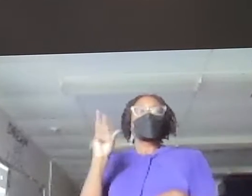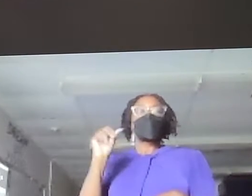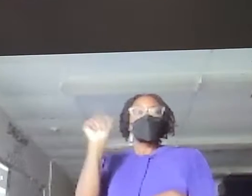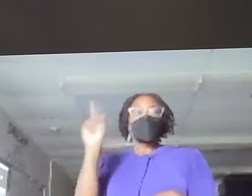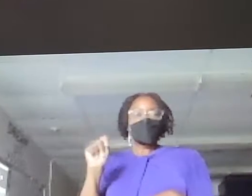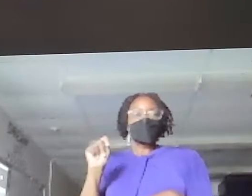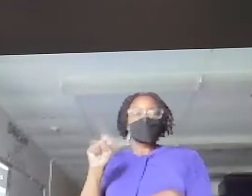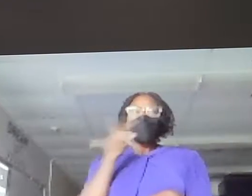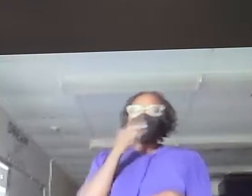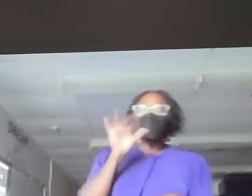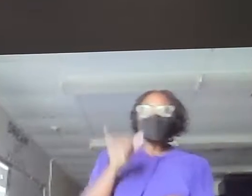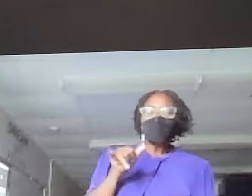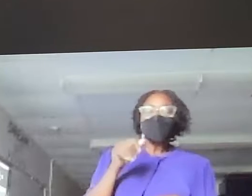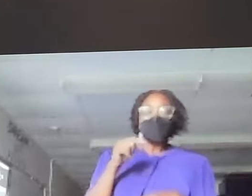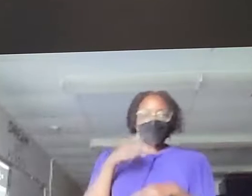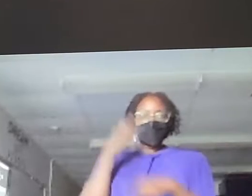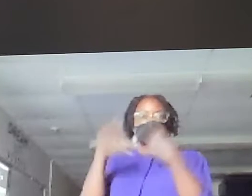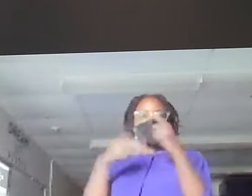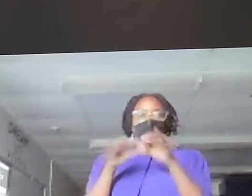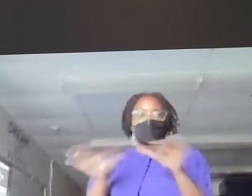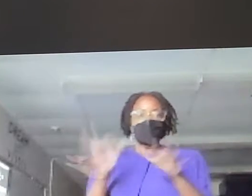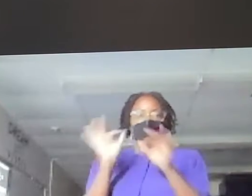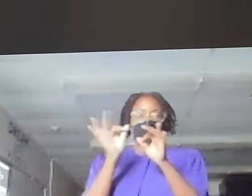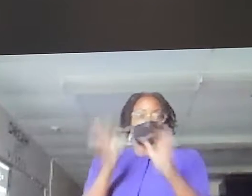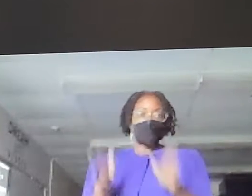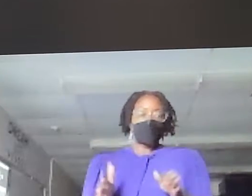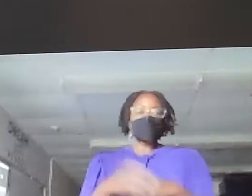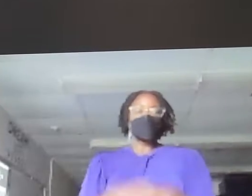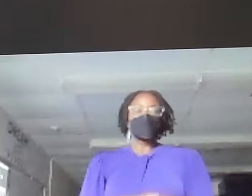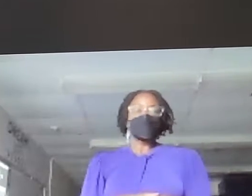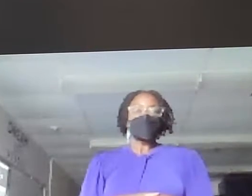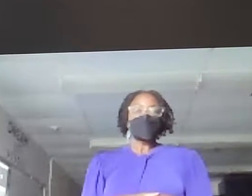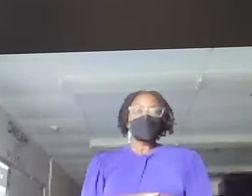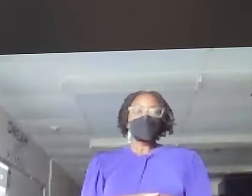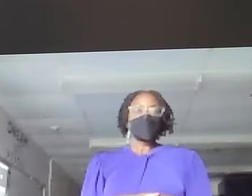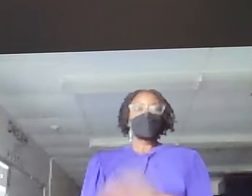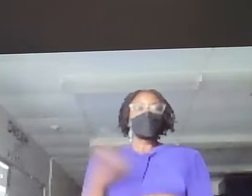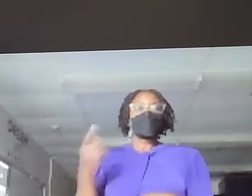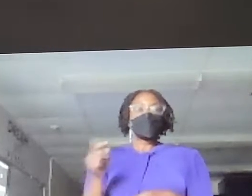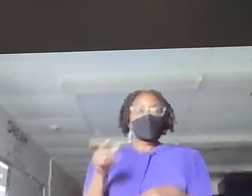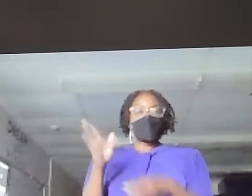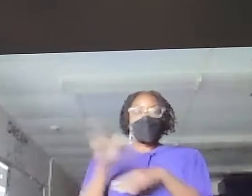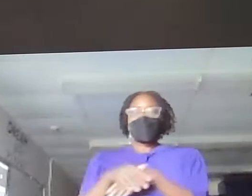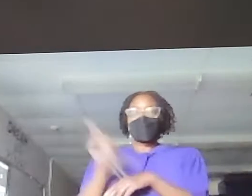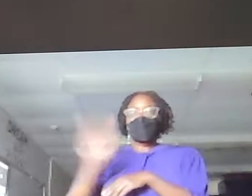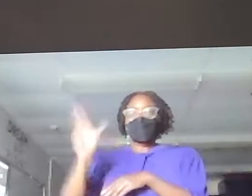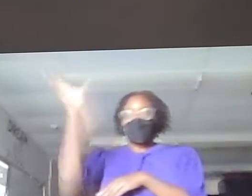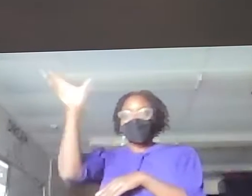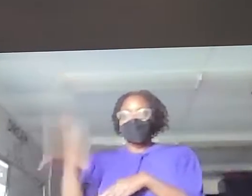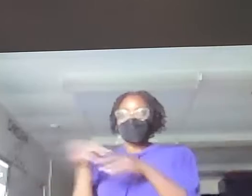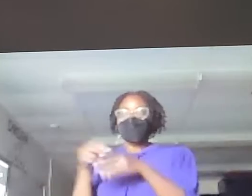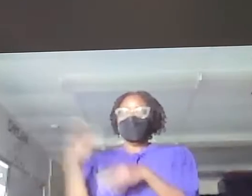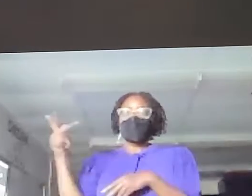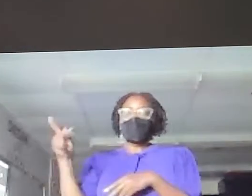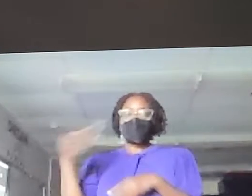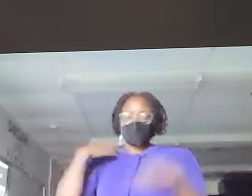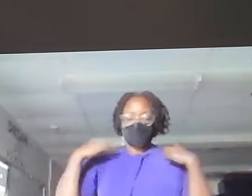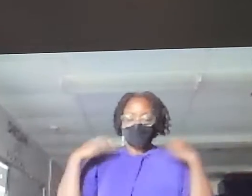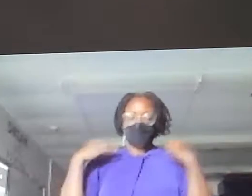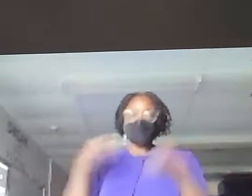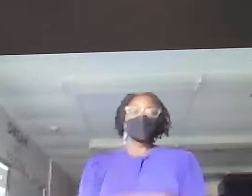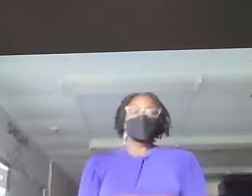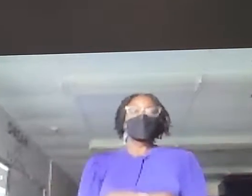our sign language interpreter and she is to your right in the purple top. She is